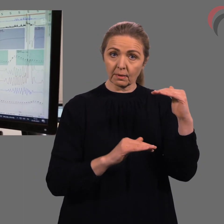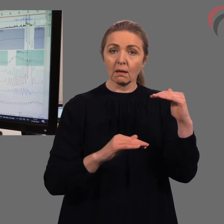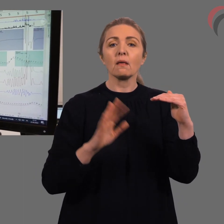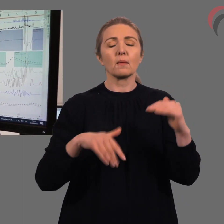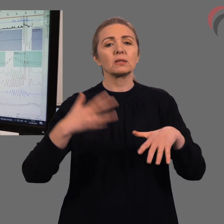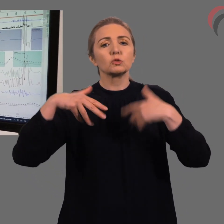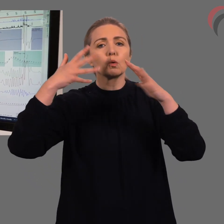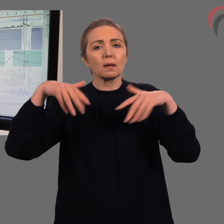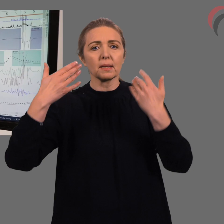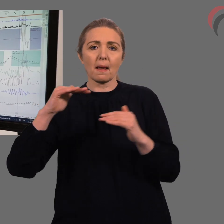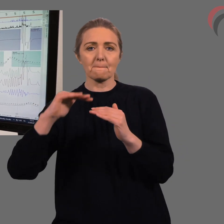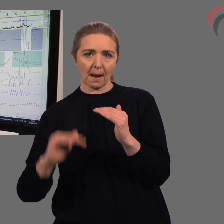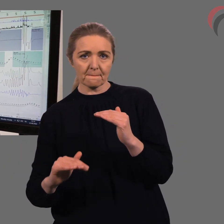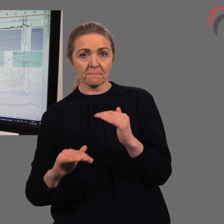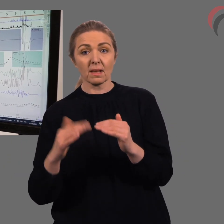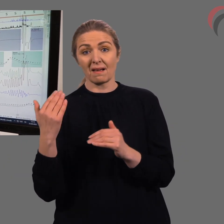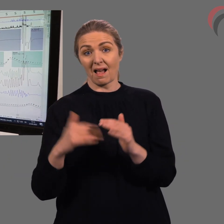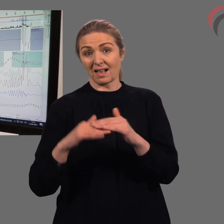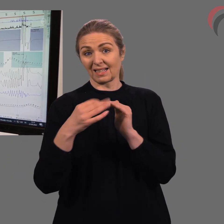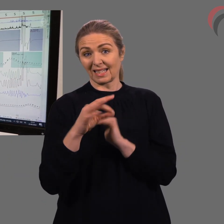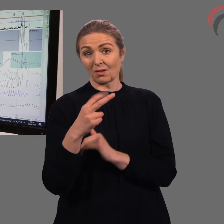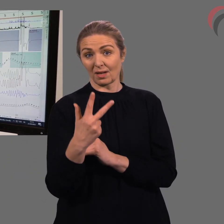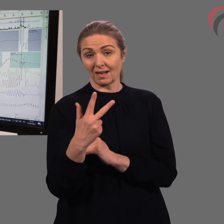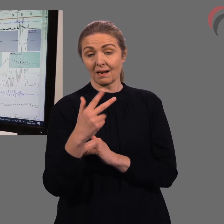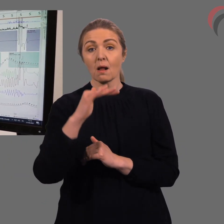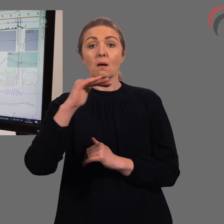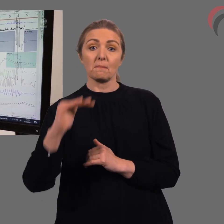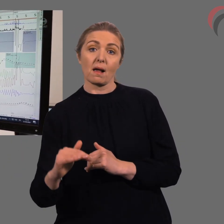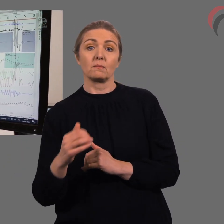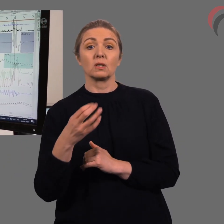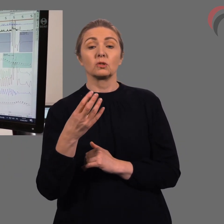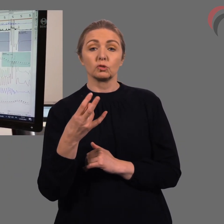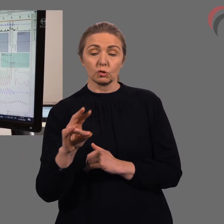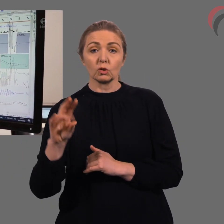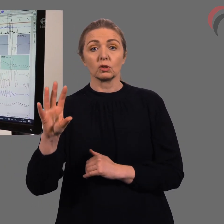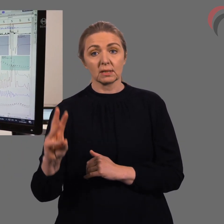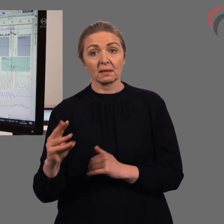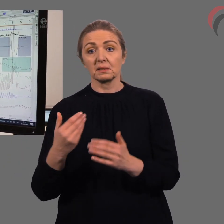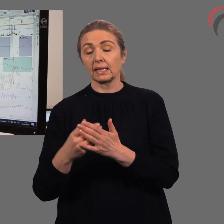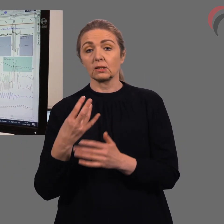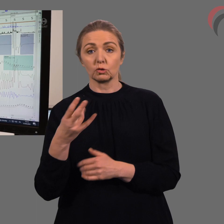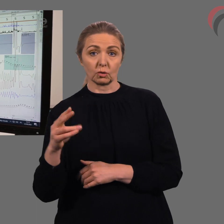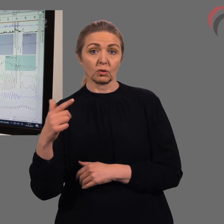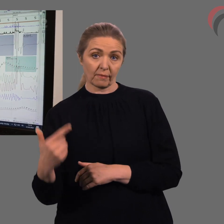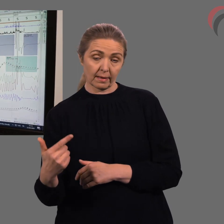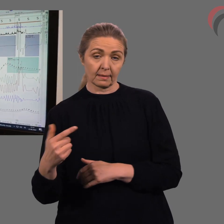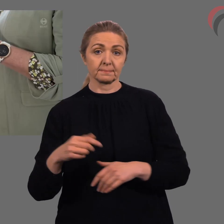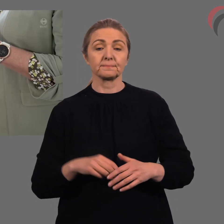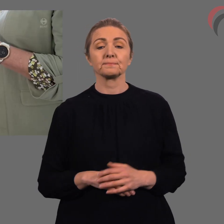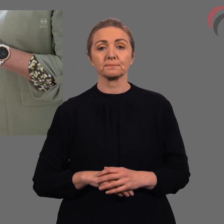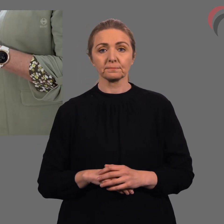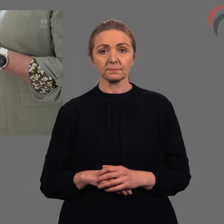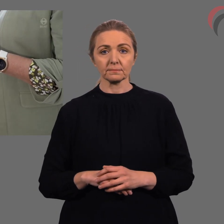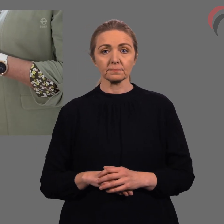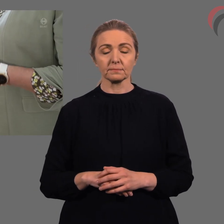we then see a drop in the oxygenation from 93 at peak, coming down to 76, down to 72.